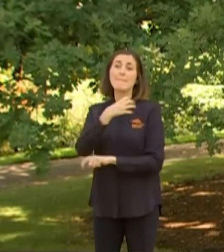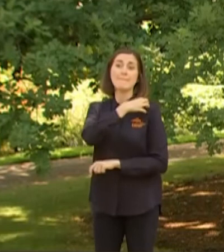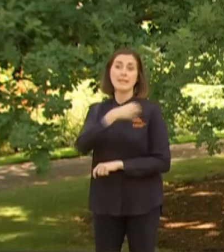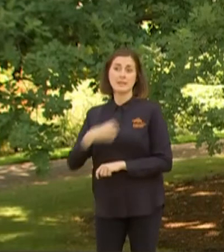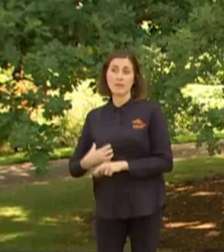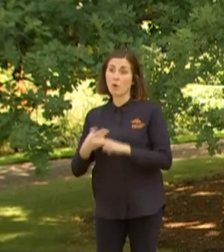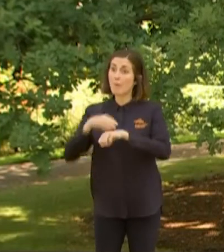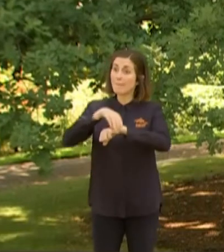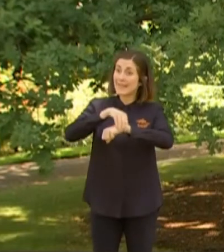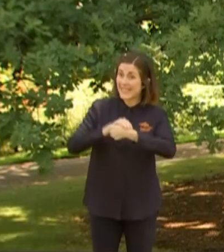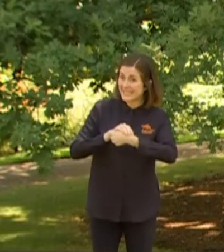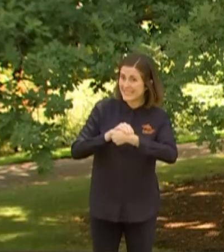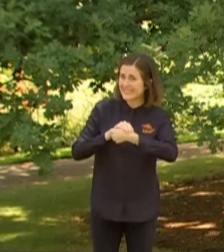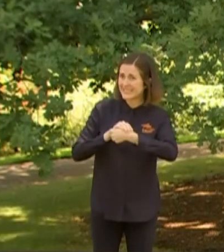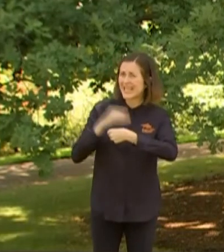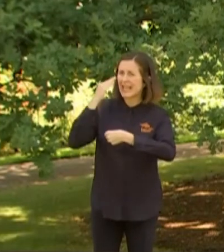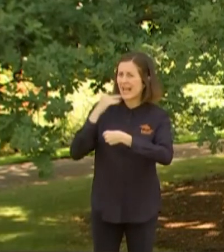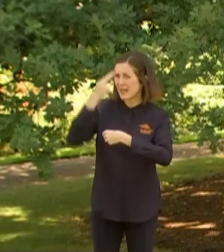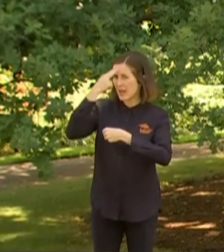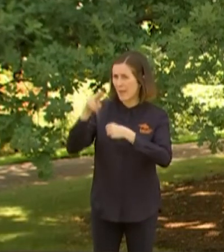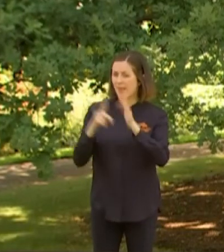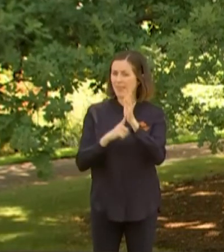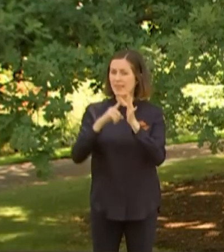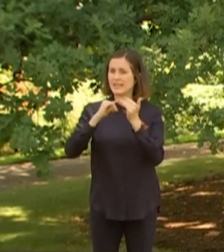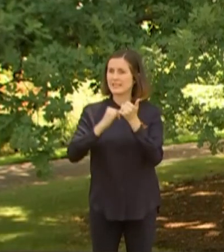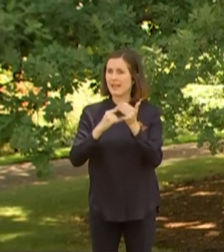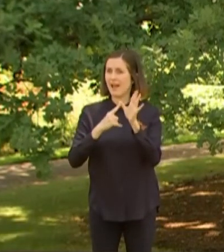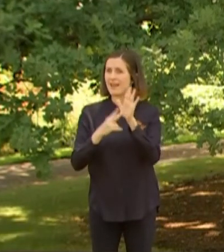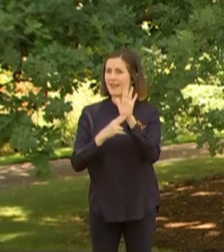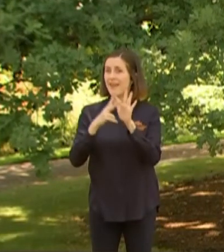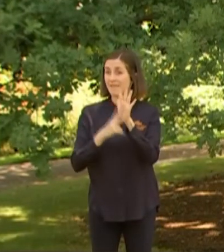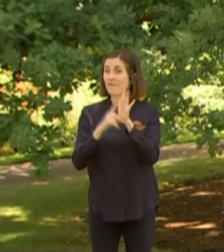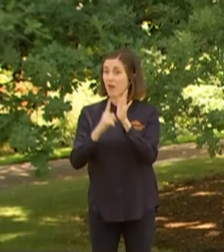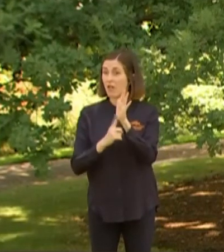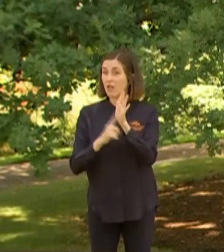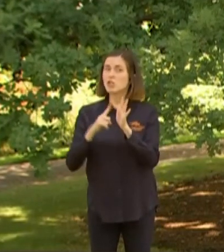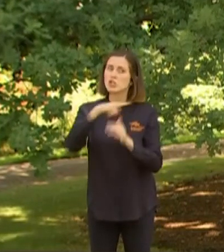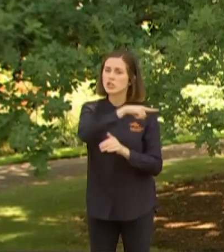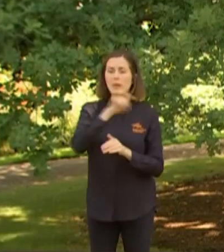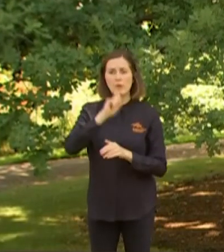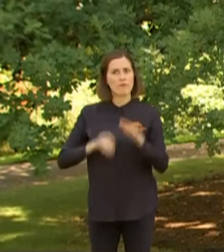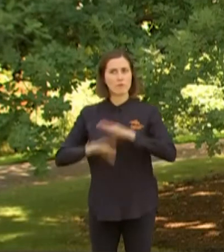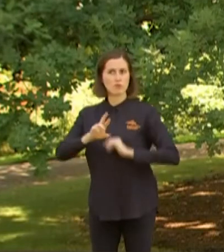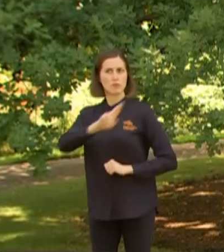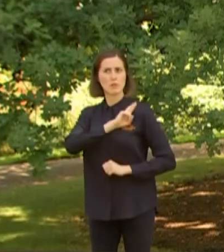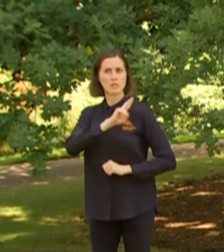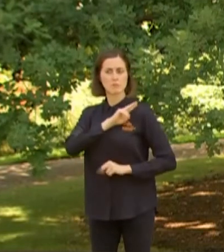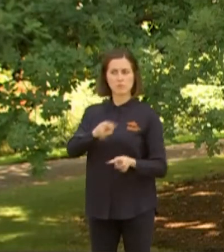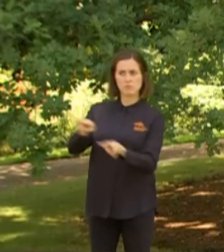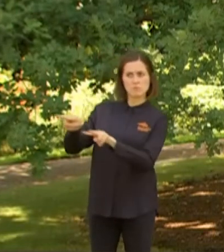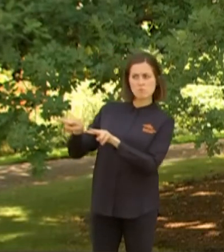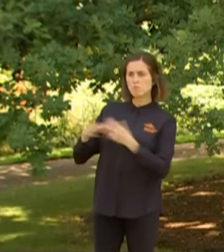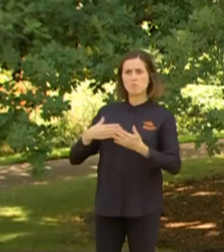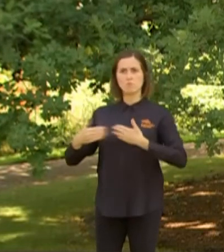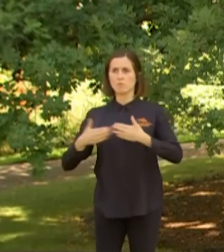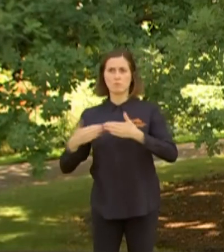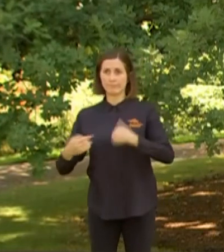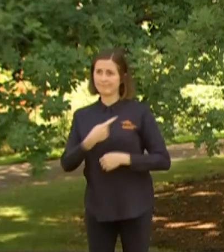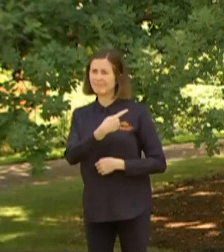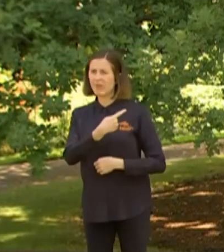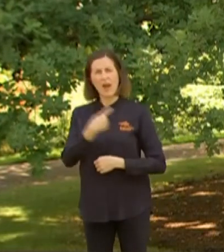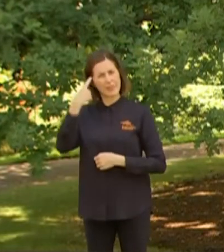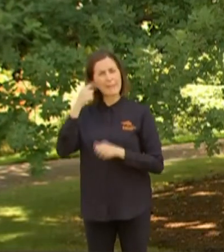Emergency Services, Minister Neville, will be in charge of this agency and this program from start to finish. We believe that is an appropriate